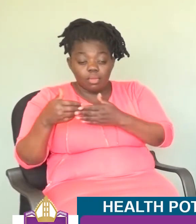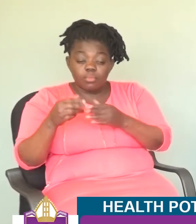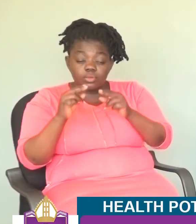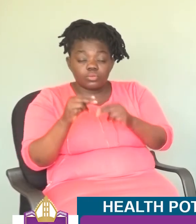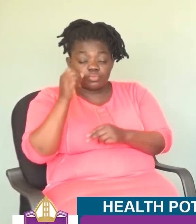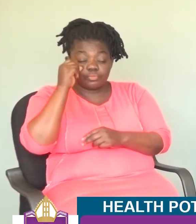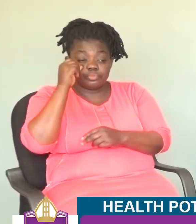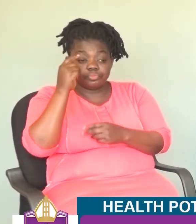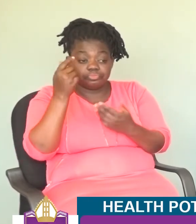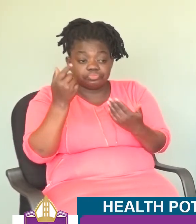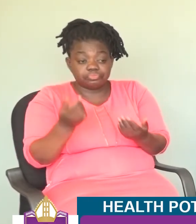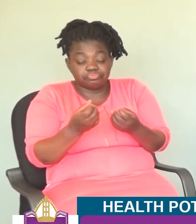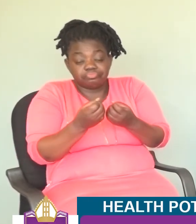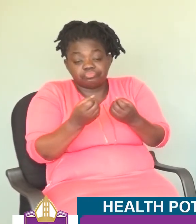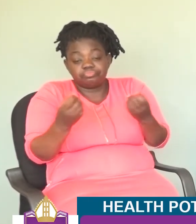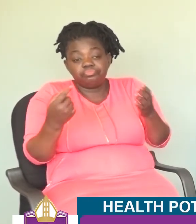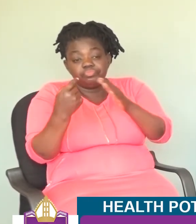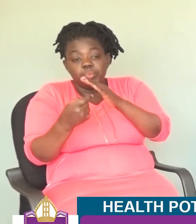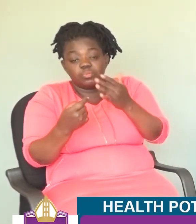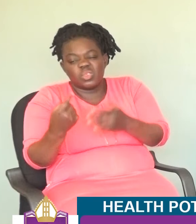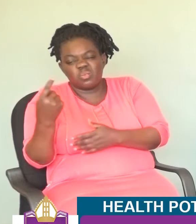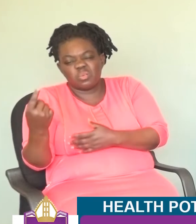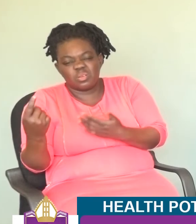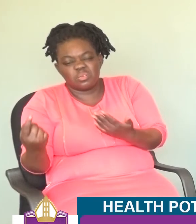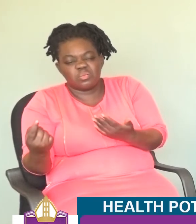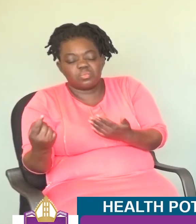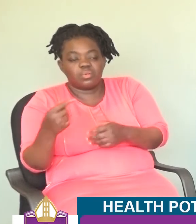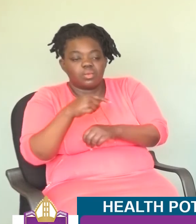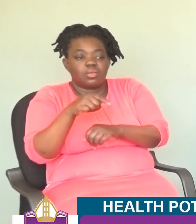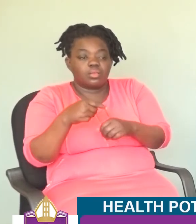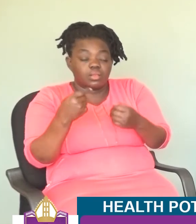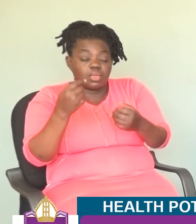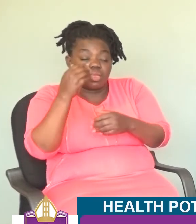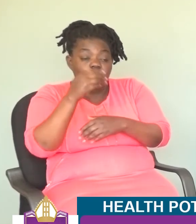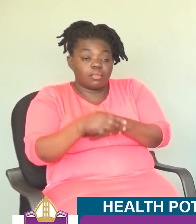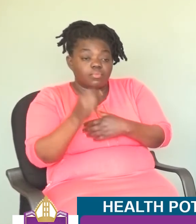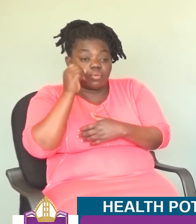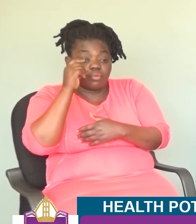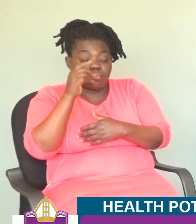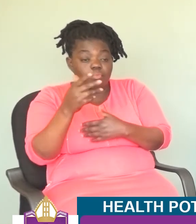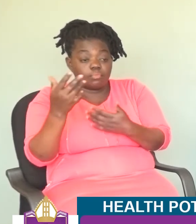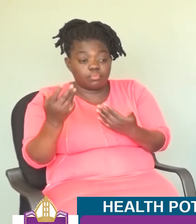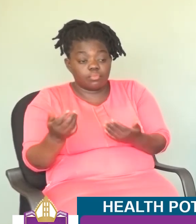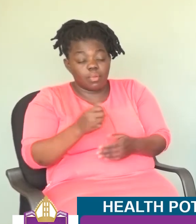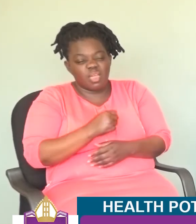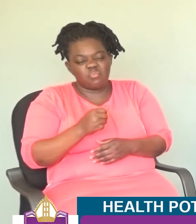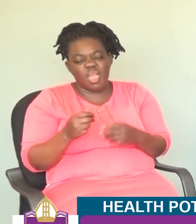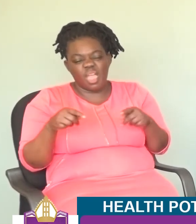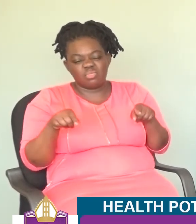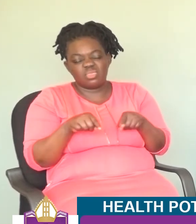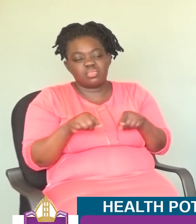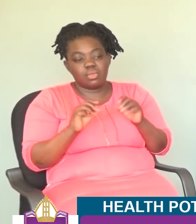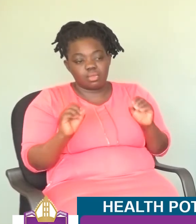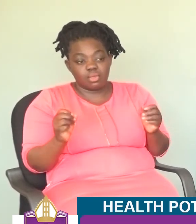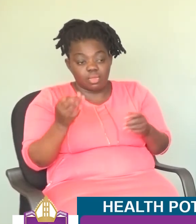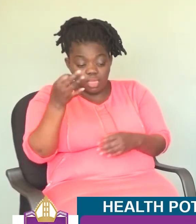lids. But invariably, in most cases, maybe just 1 or 2 hours after that, the child will be able to open their eyes. So a mother doesn't need to panic. They don't need to panic, but then